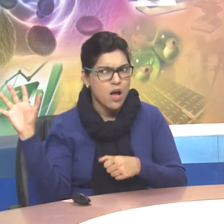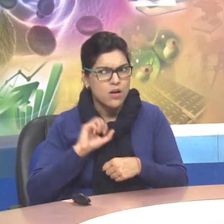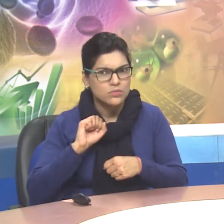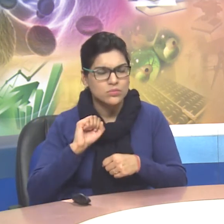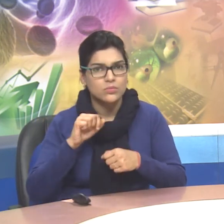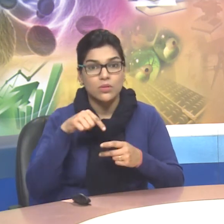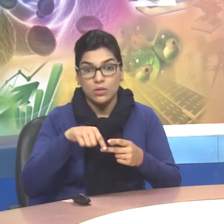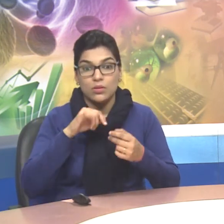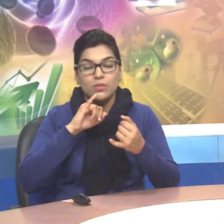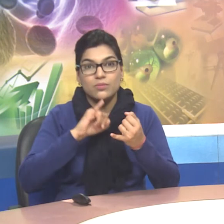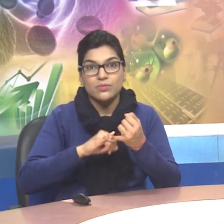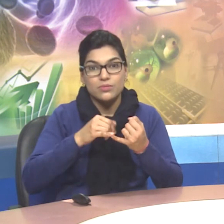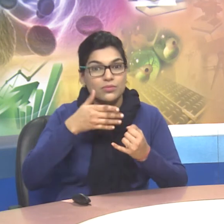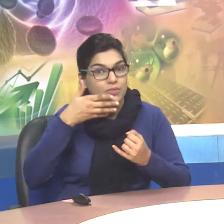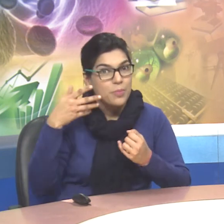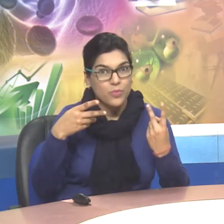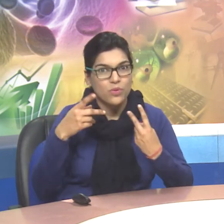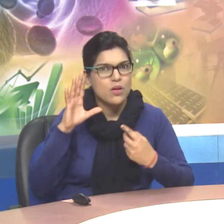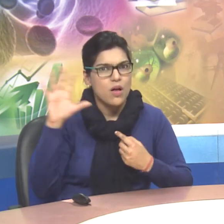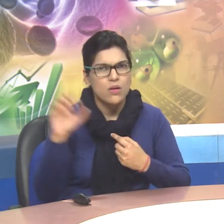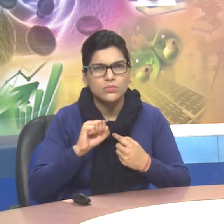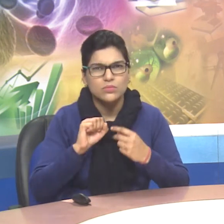Aradhana, an adopted child.